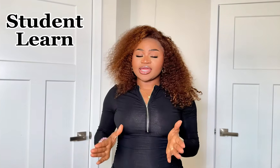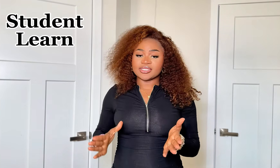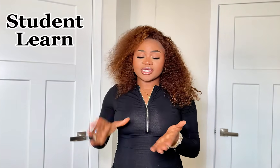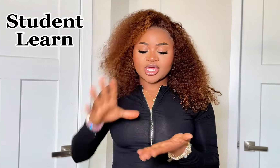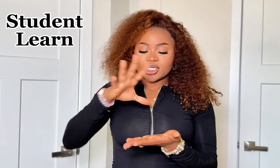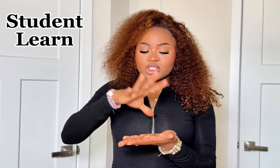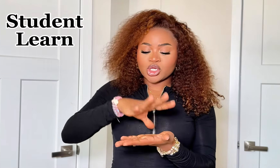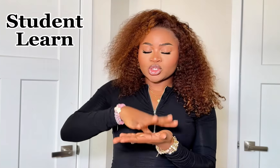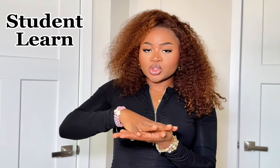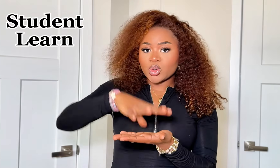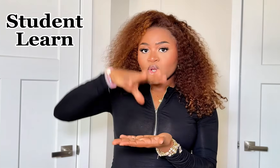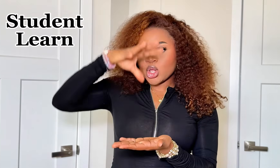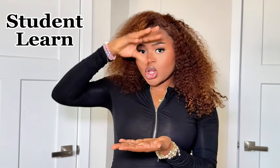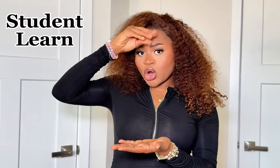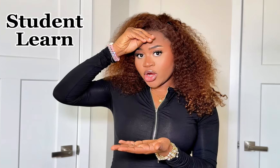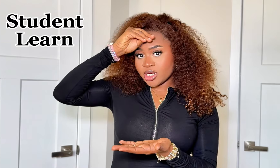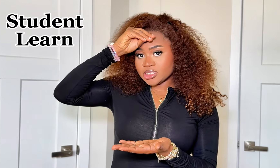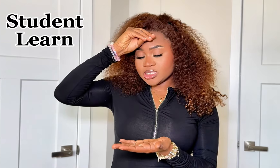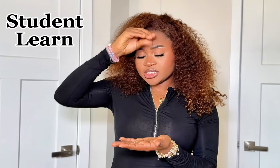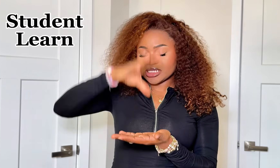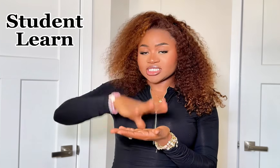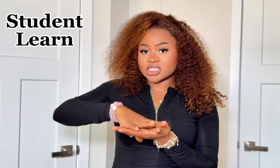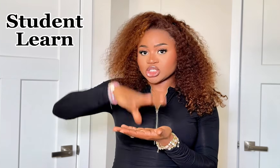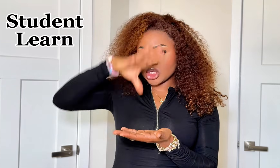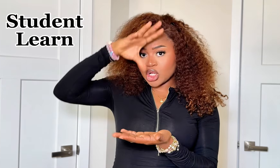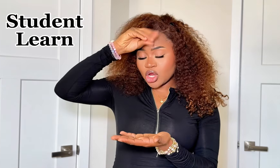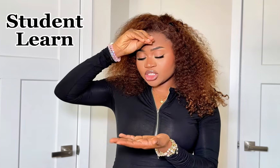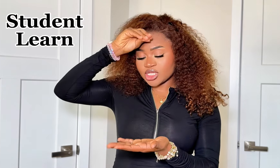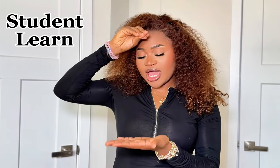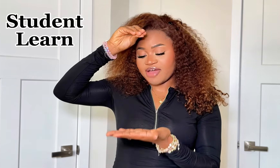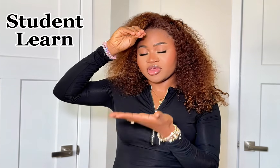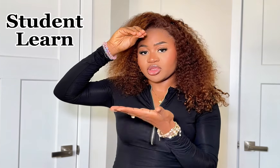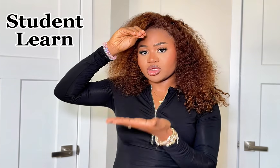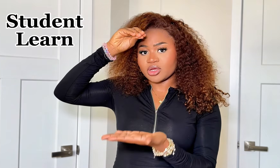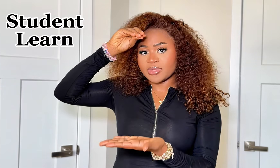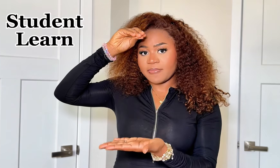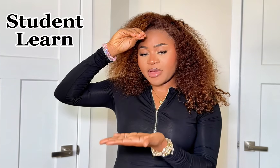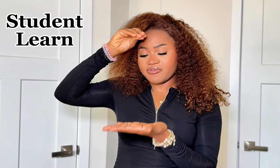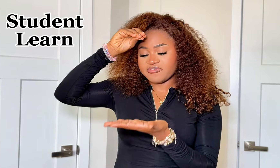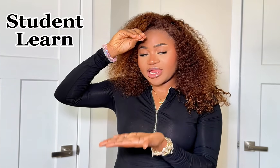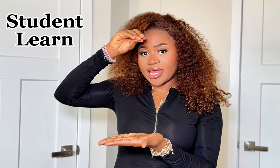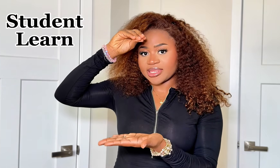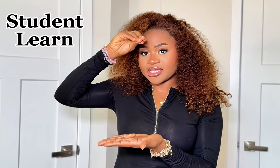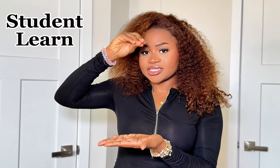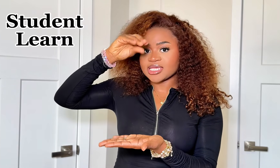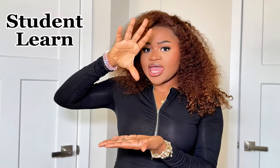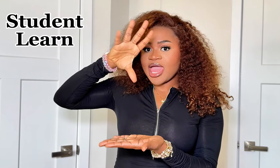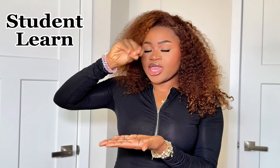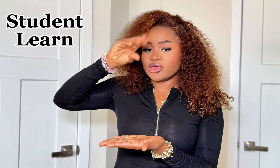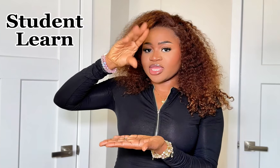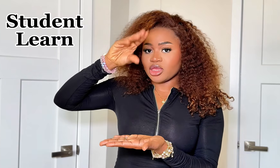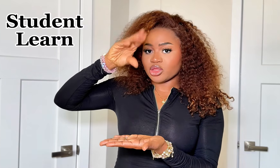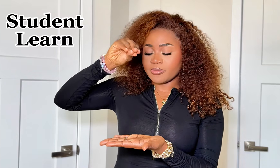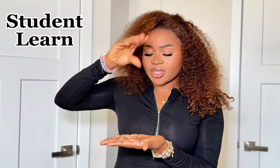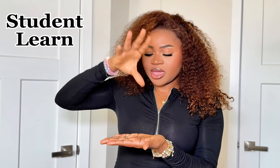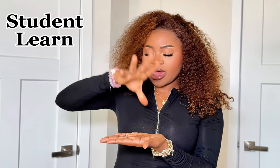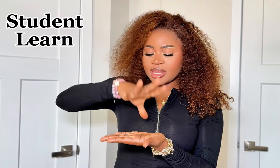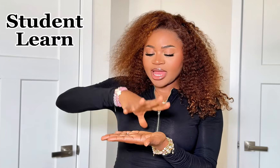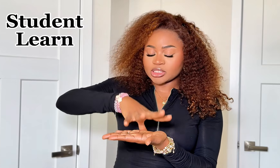Student. So you do learn. This is learn. So you have your non-dominant palm flat like this, and you take your dominant hand as though